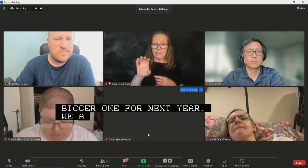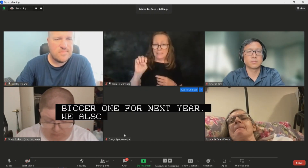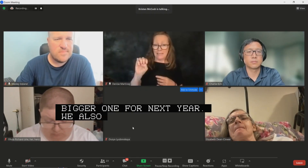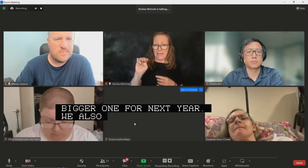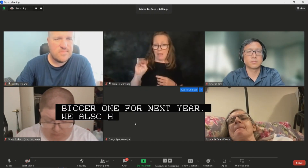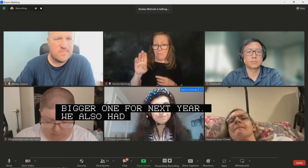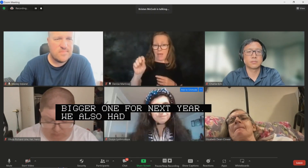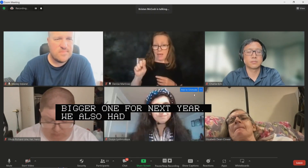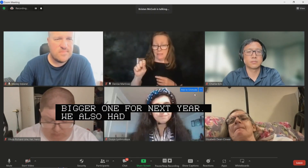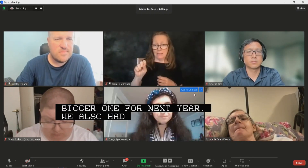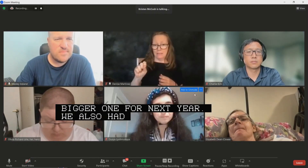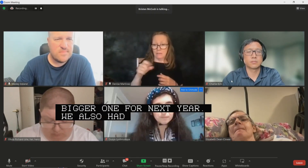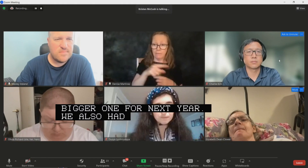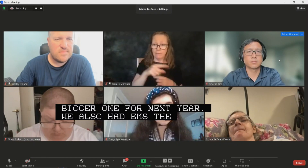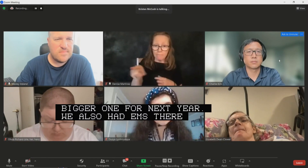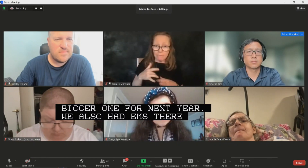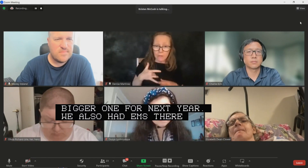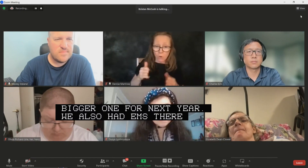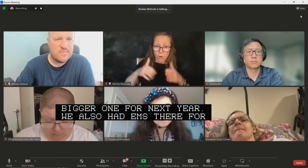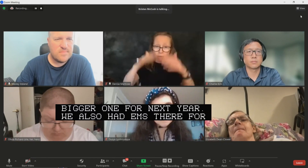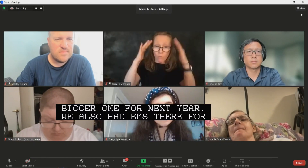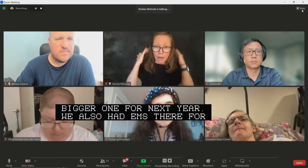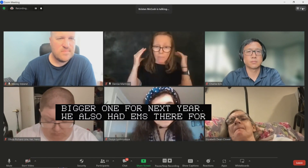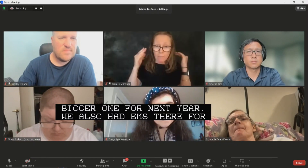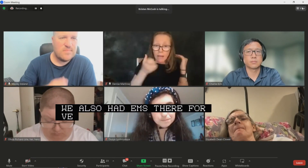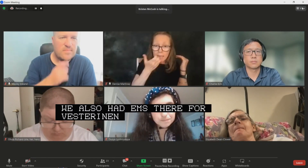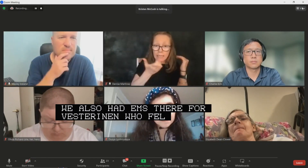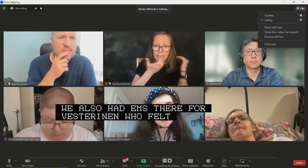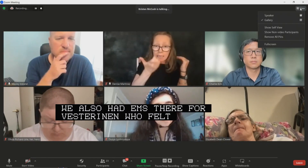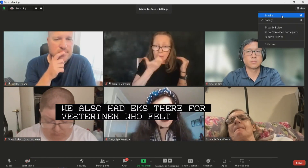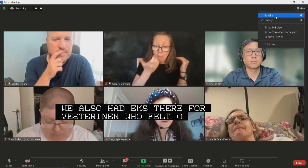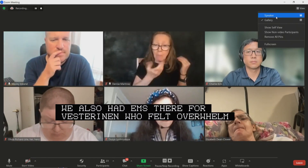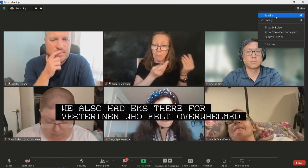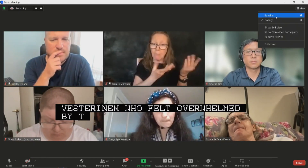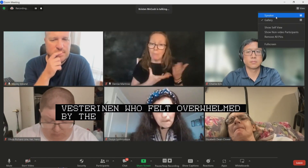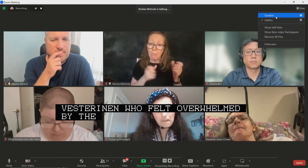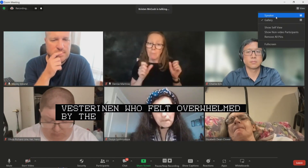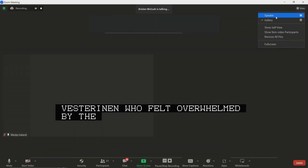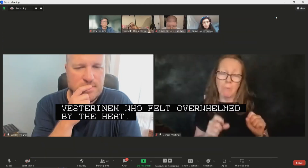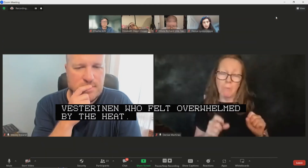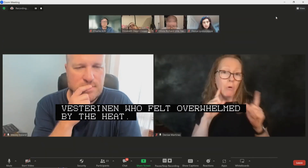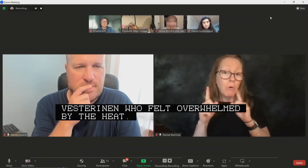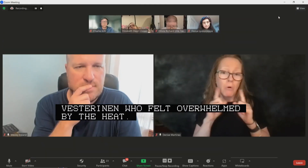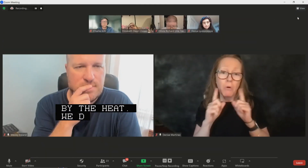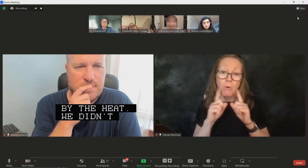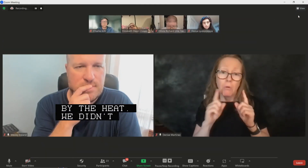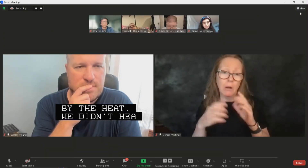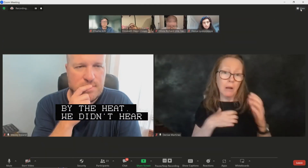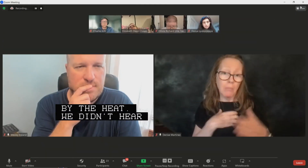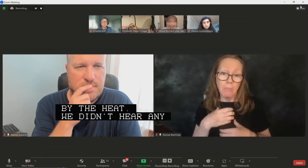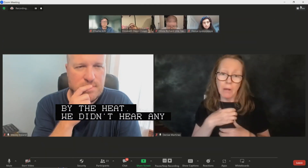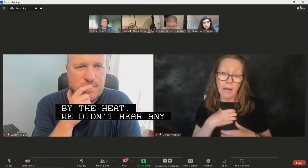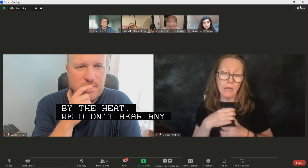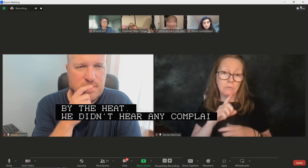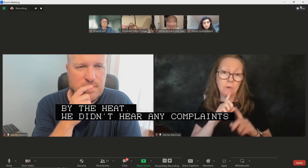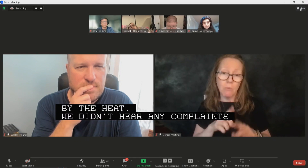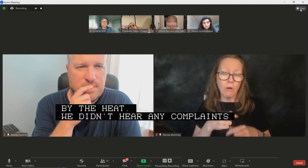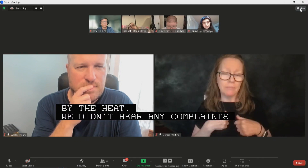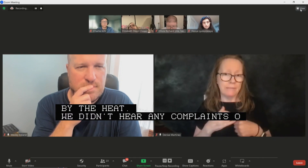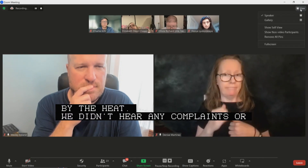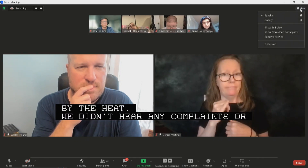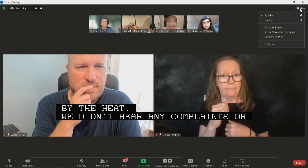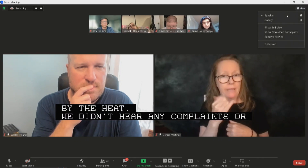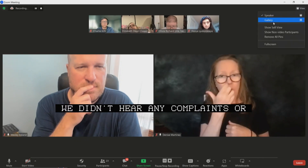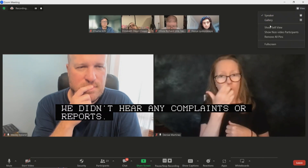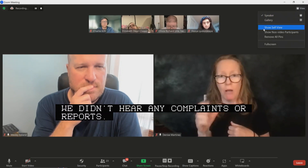overwhelmed by the heat. We didn't hear any complaints or reports, although I know it was very hot. I also got hot myself,